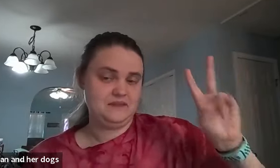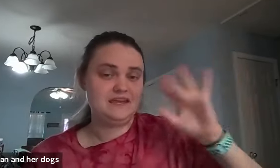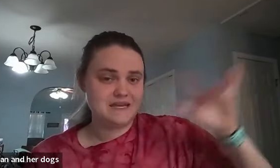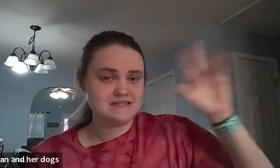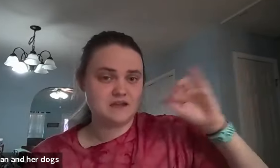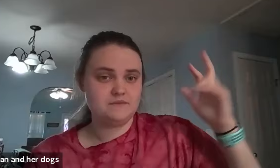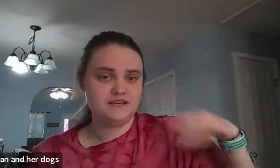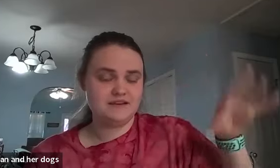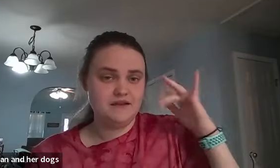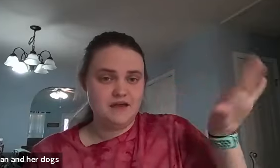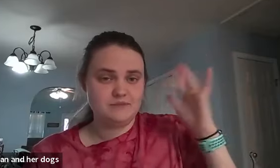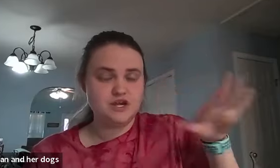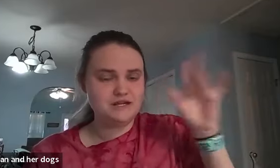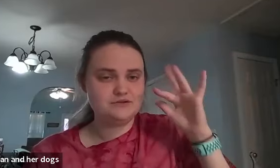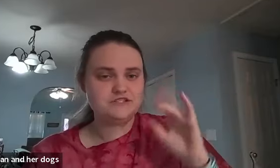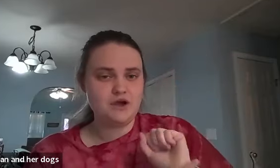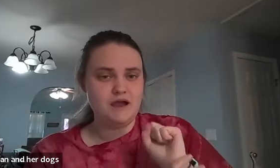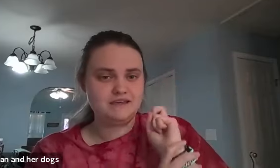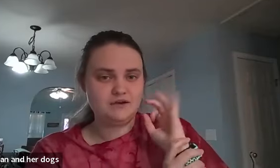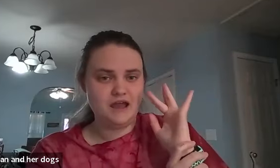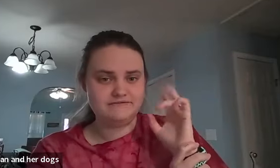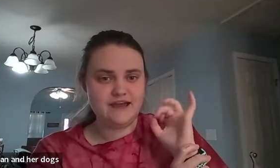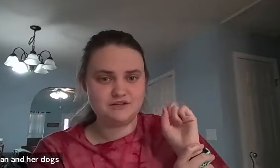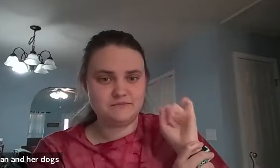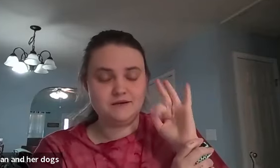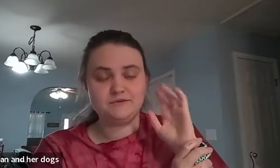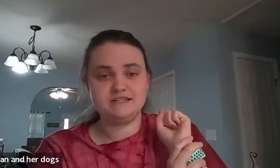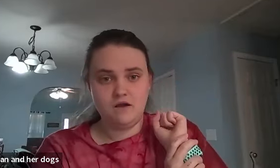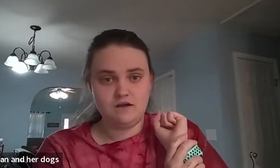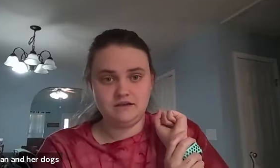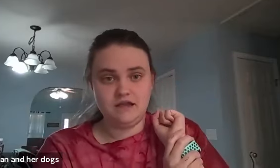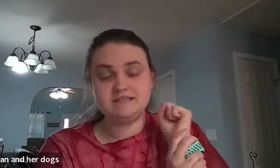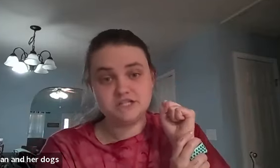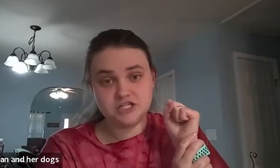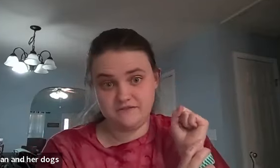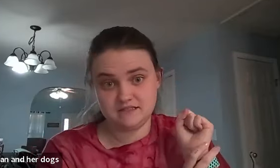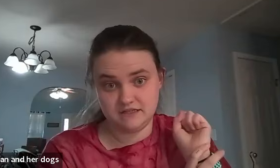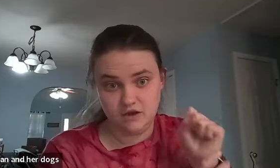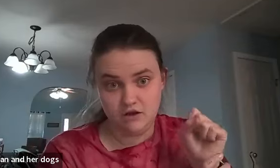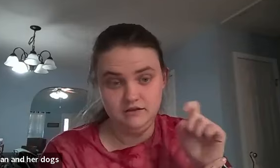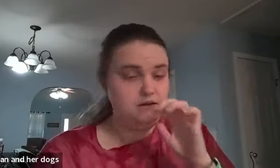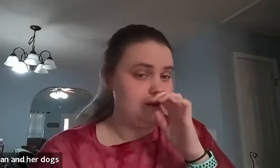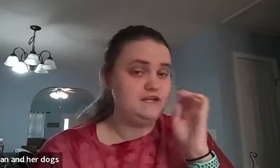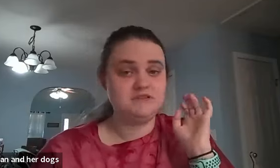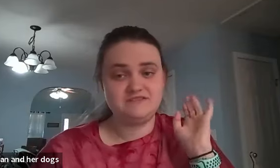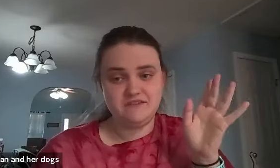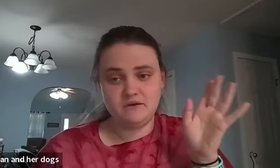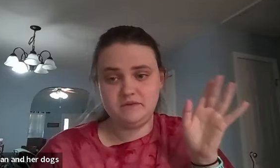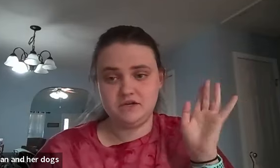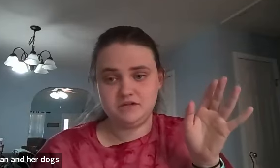It takes time to get. I'm trying to go slow. I can go kind of fast on my numbers. I sign just as fast as I talk. And you would think that would be a good